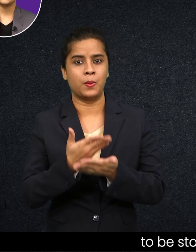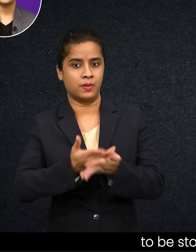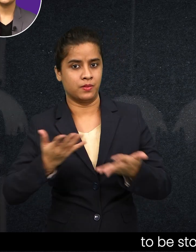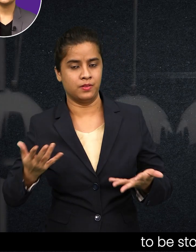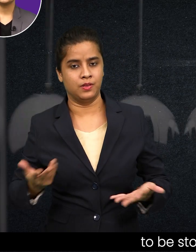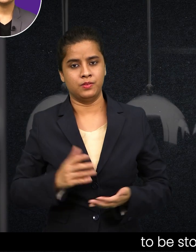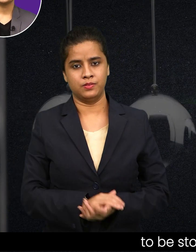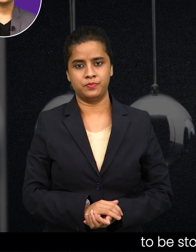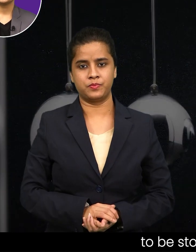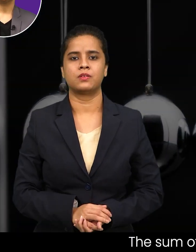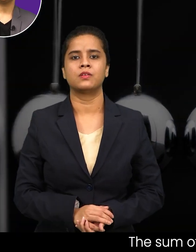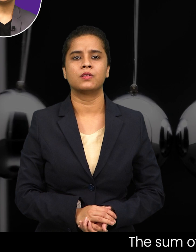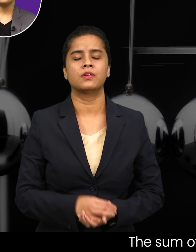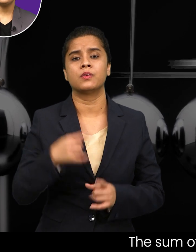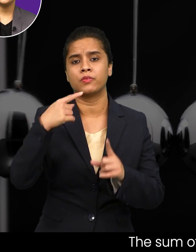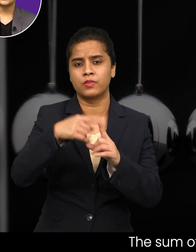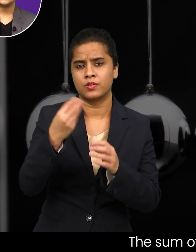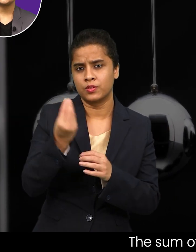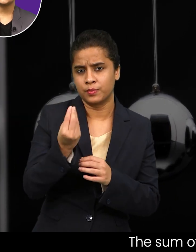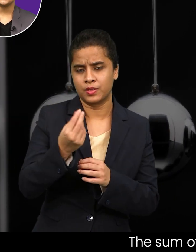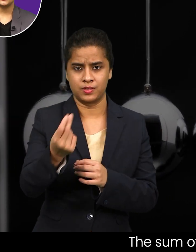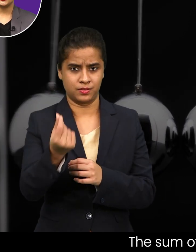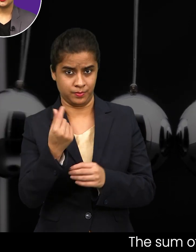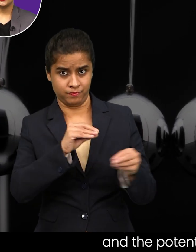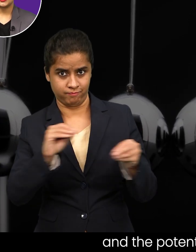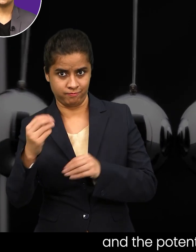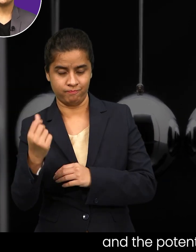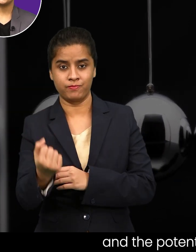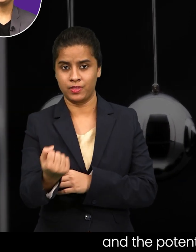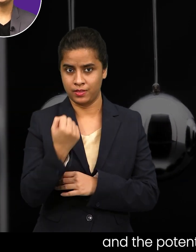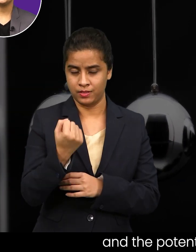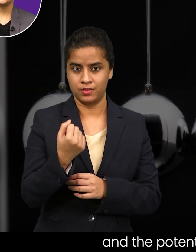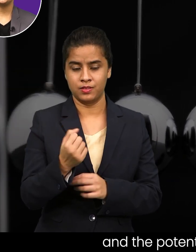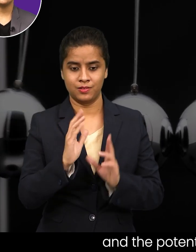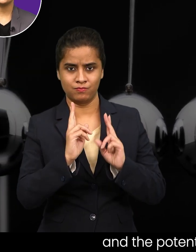object. The sum of the kinetic energy and the